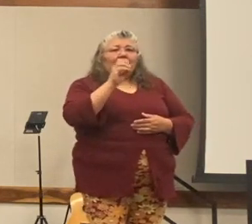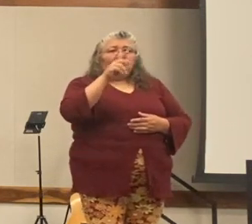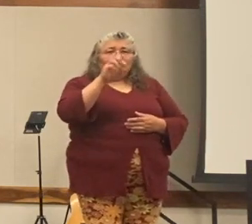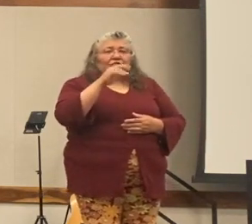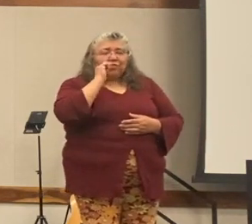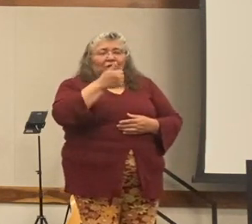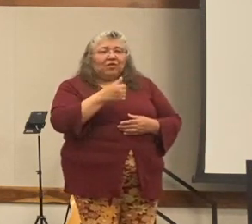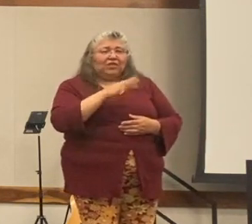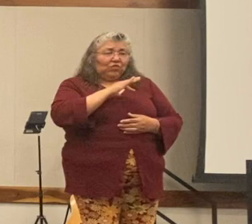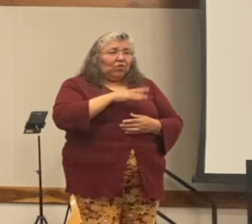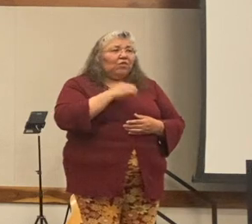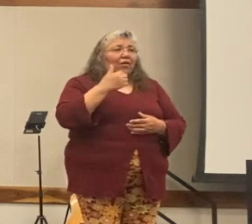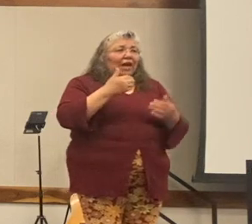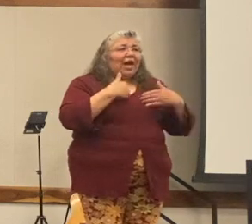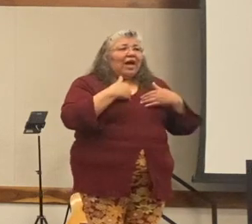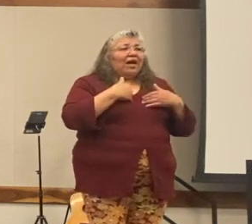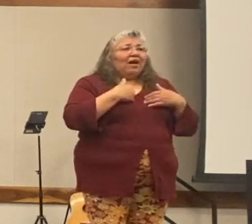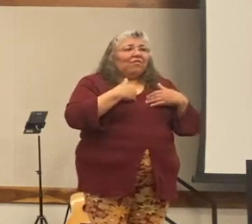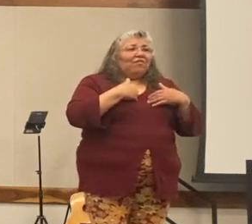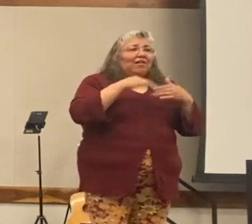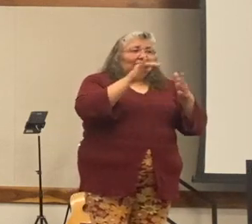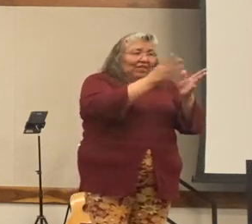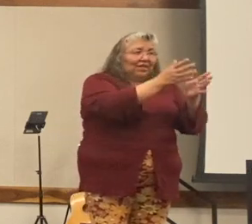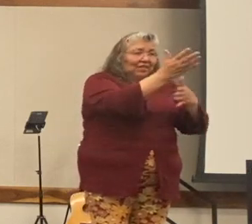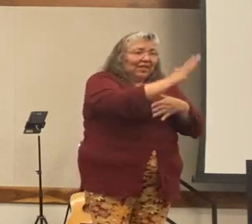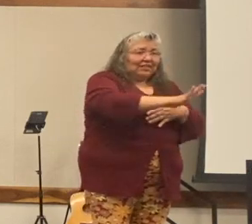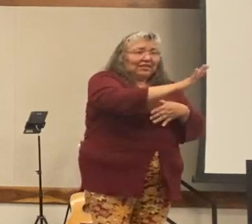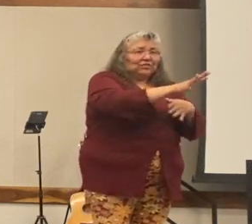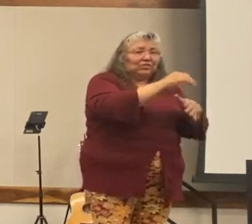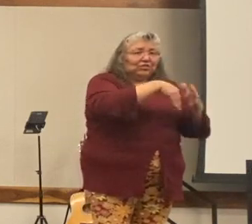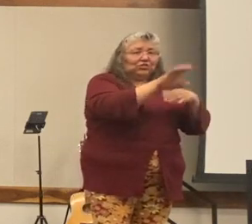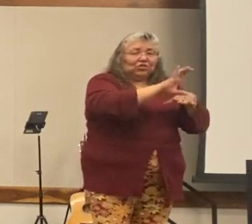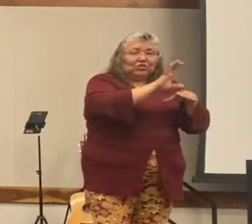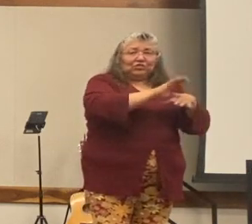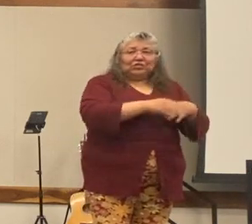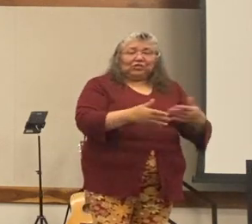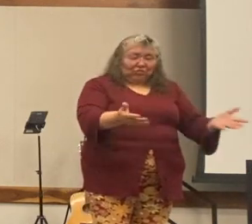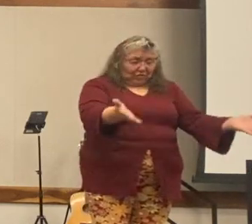man. No, no, no. We got a hungover section at church. Come.